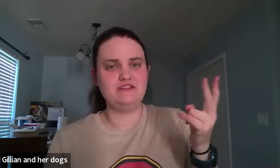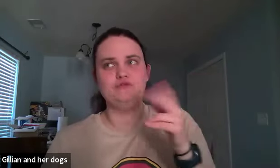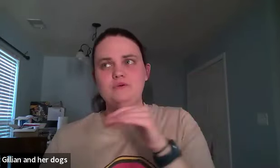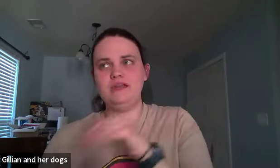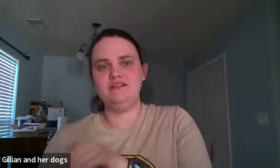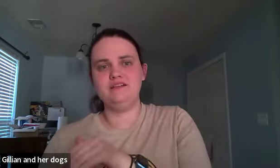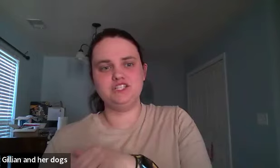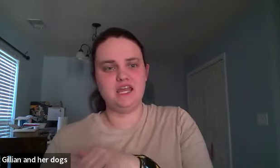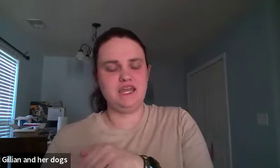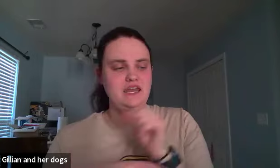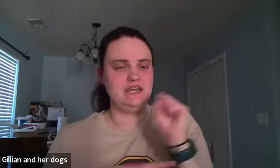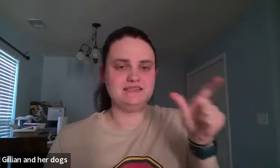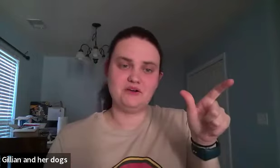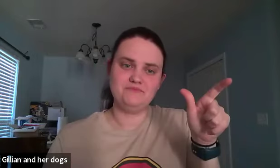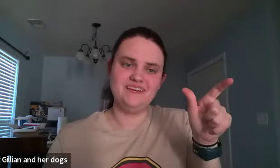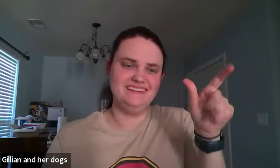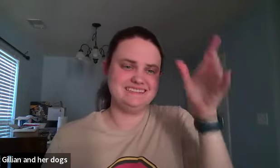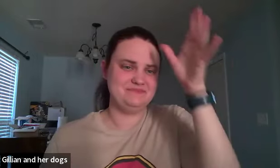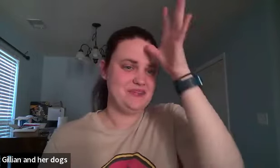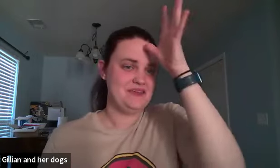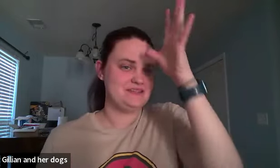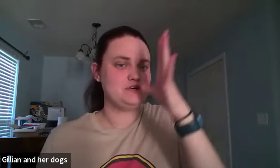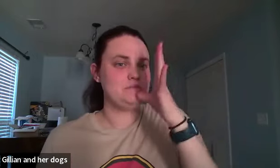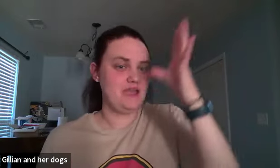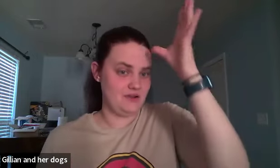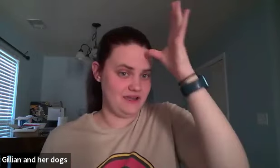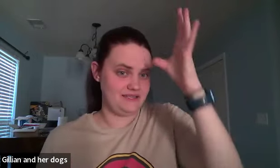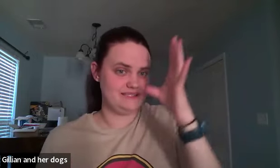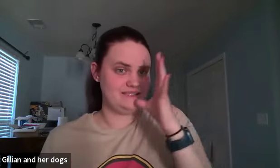even through English and ASL. So parents.